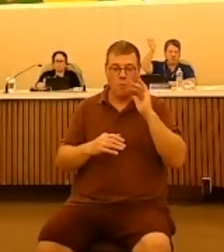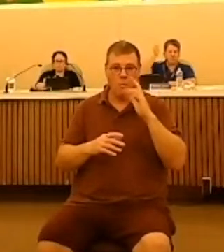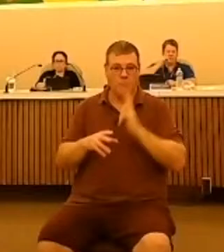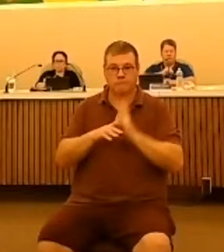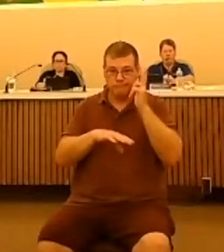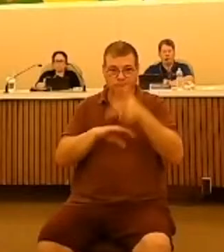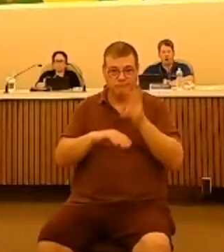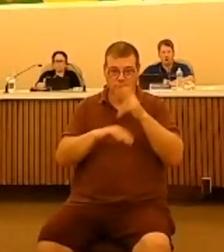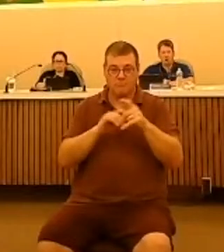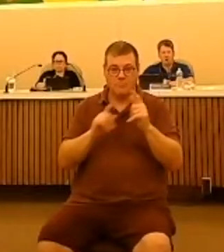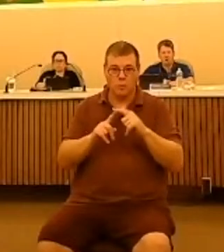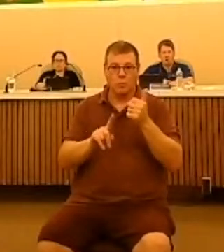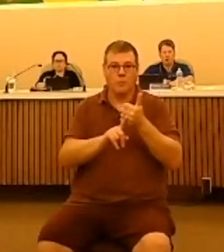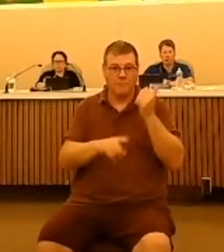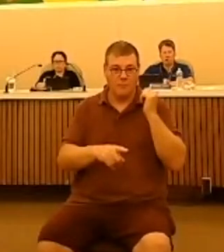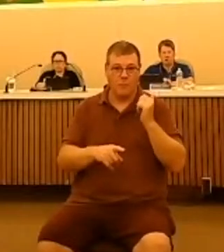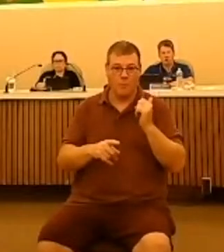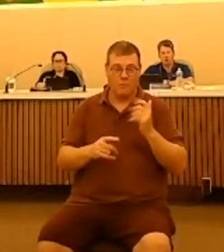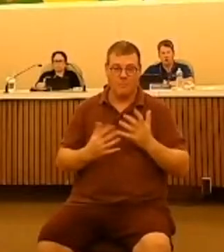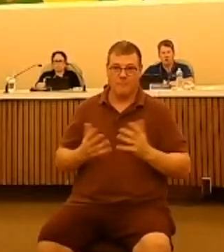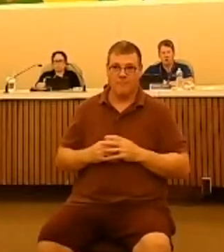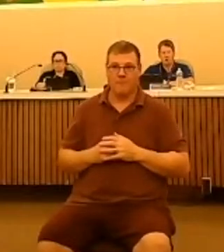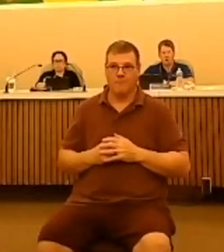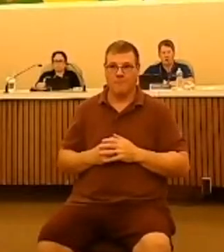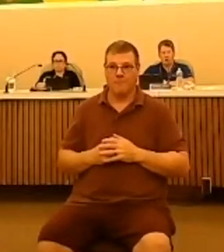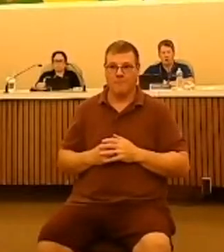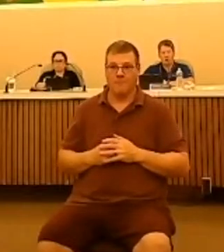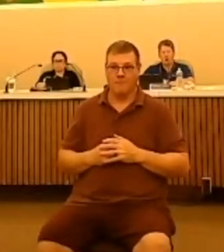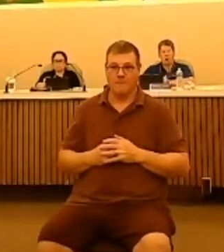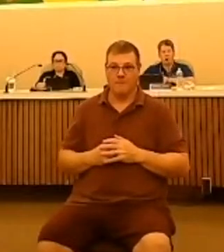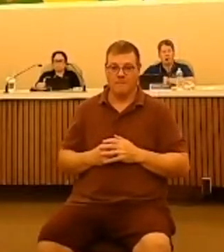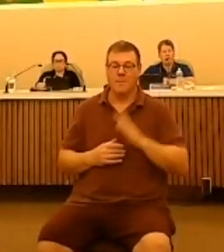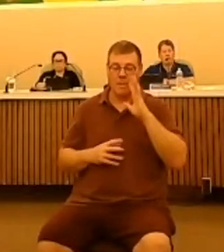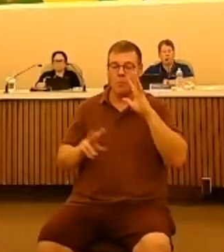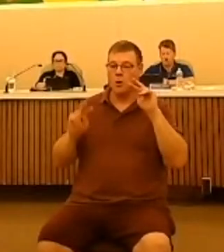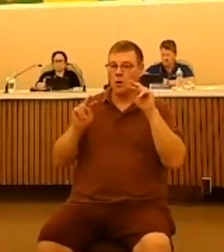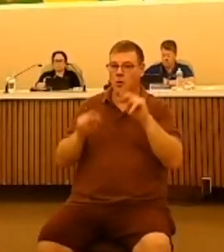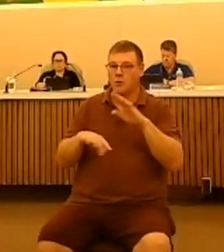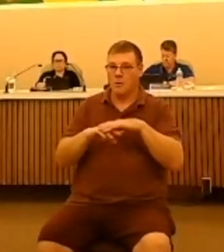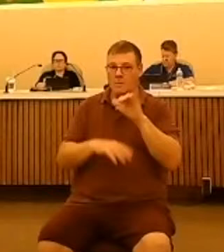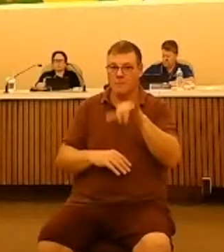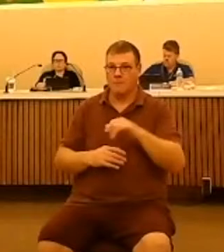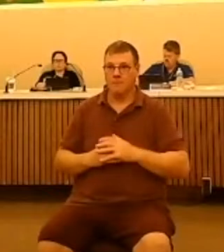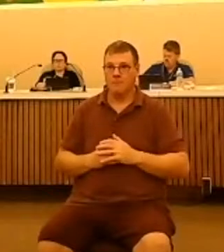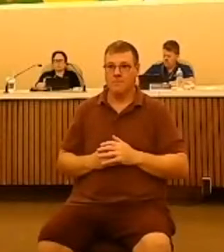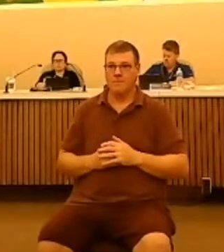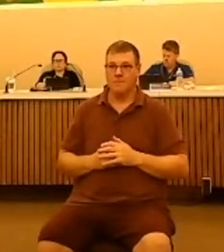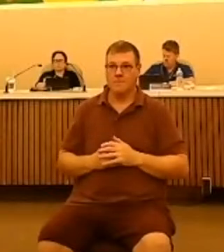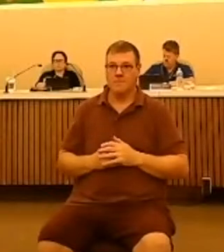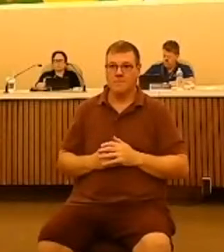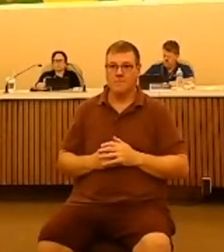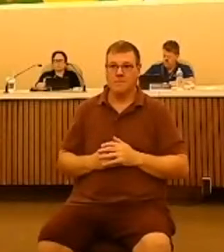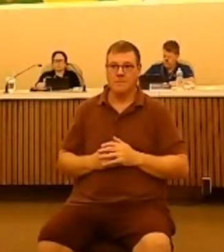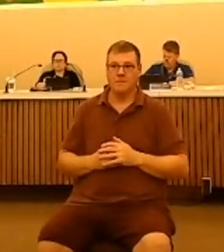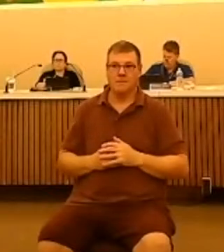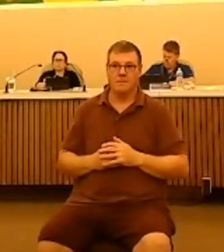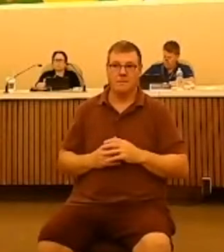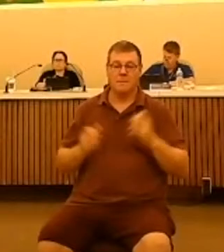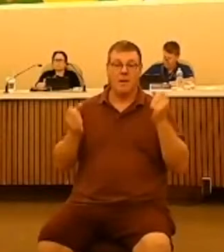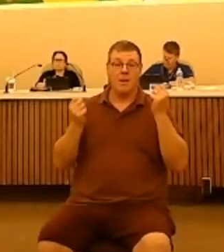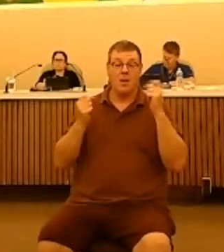the knuckles to avoid the speed bumps, so. But we'll take a look at that. All right. The only thing, a lot of